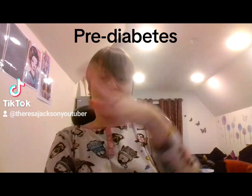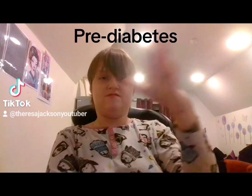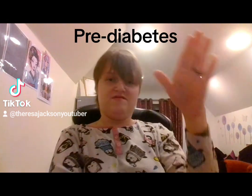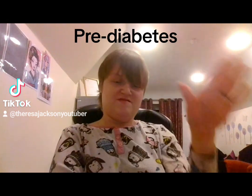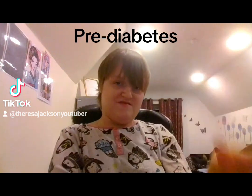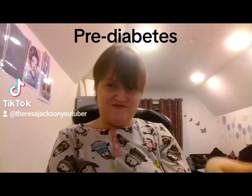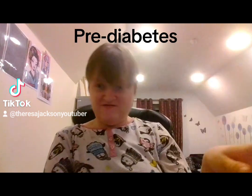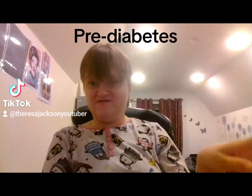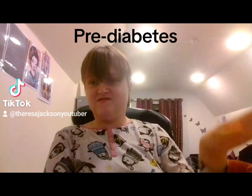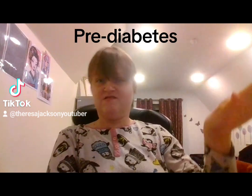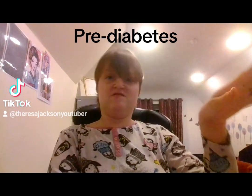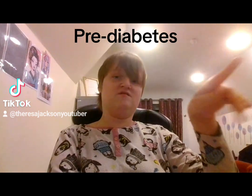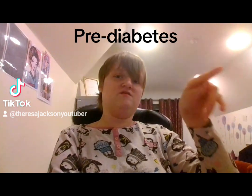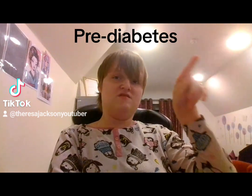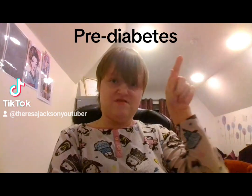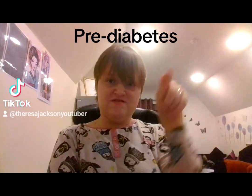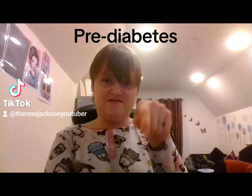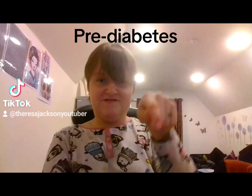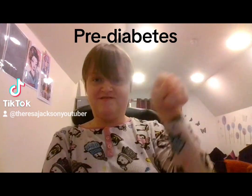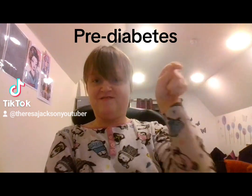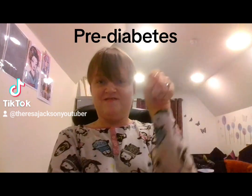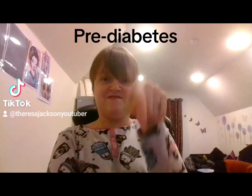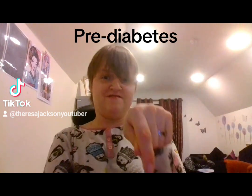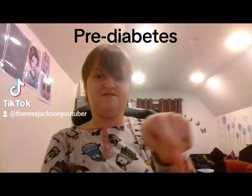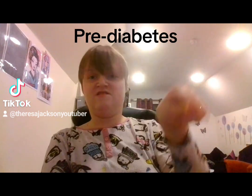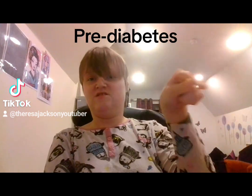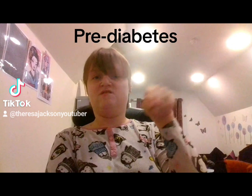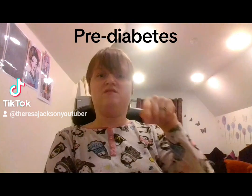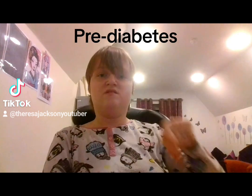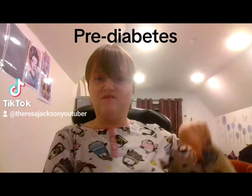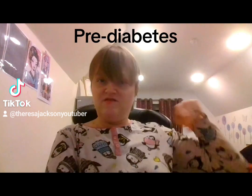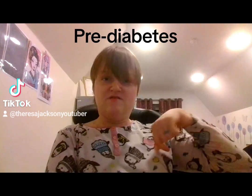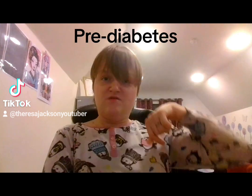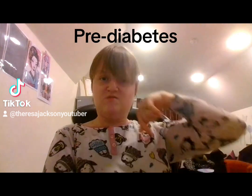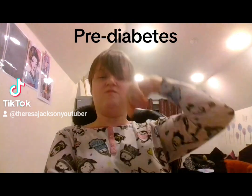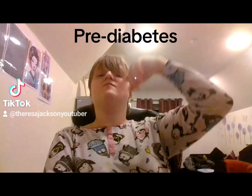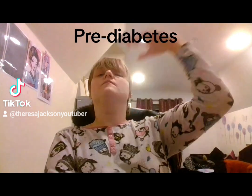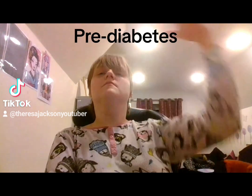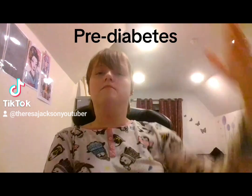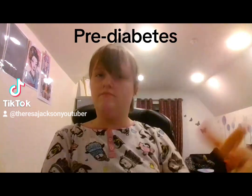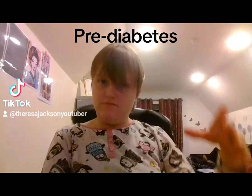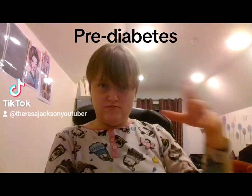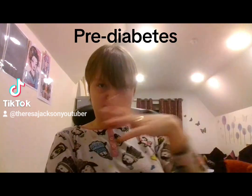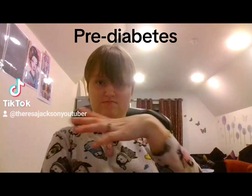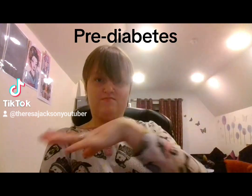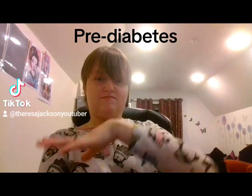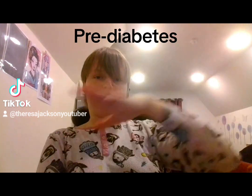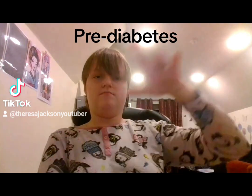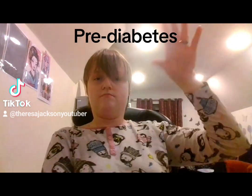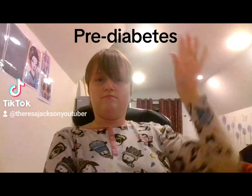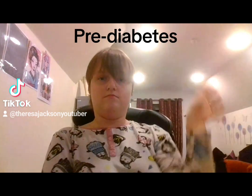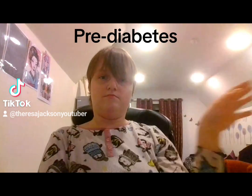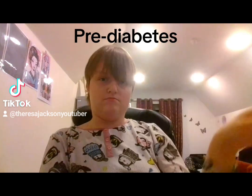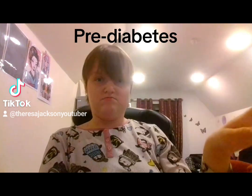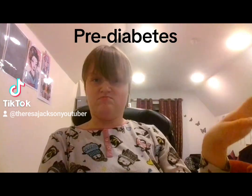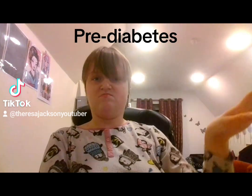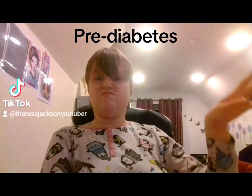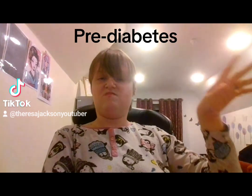factors. You're more at risk if you're white and over 40, or over 25 if you're African